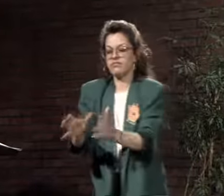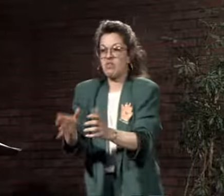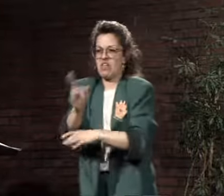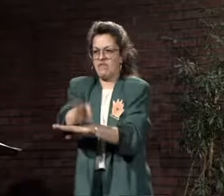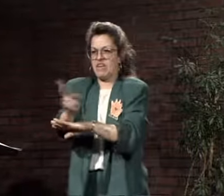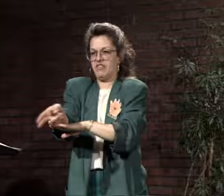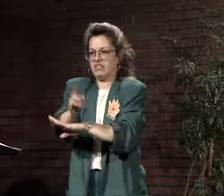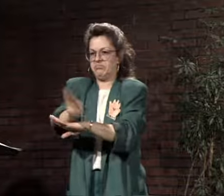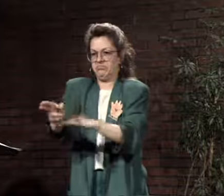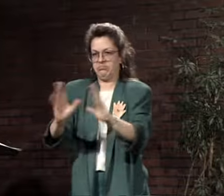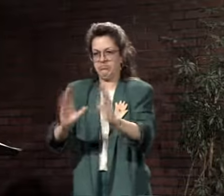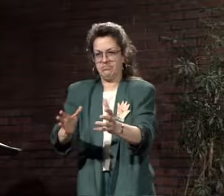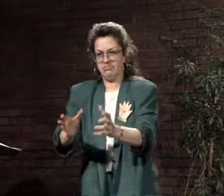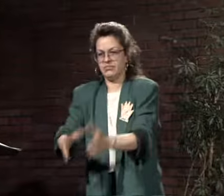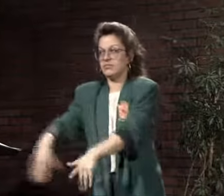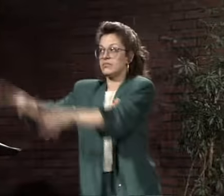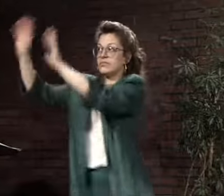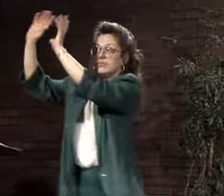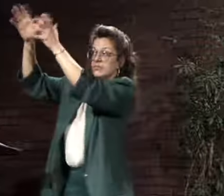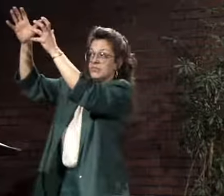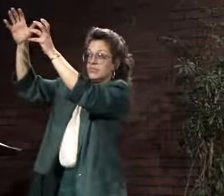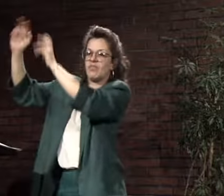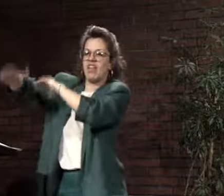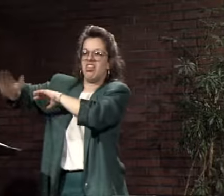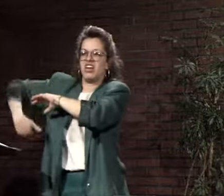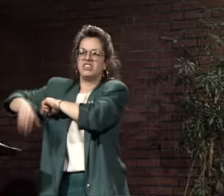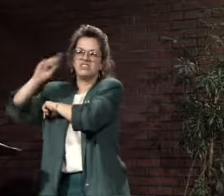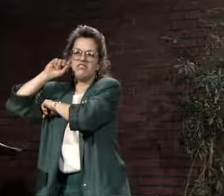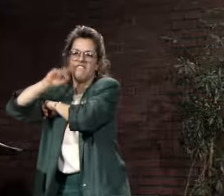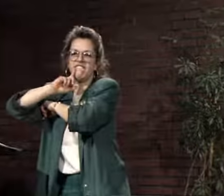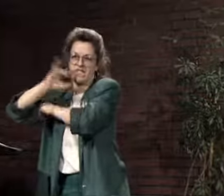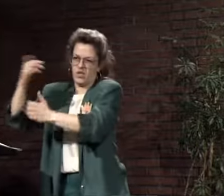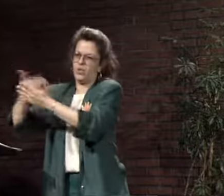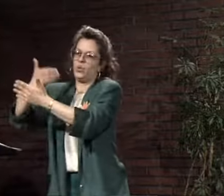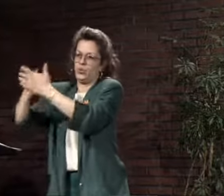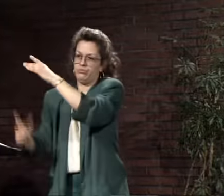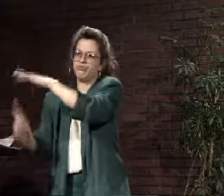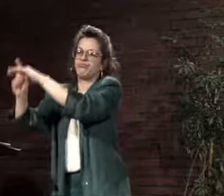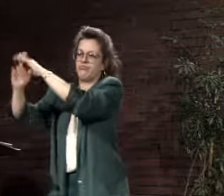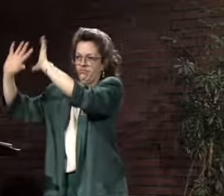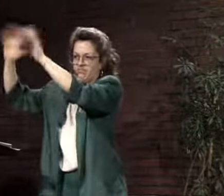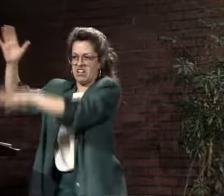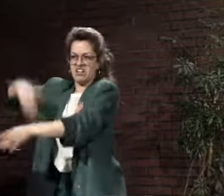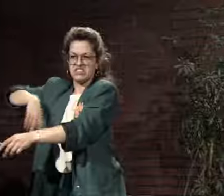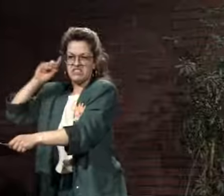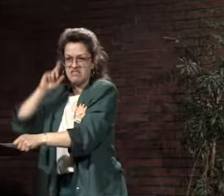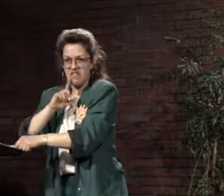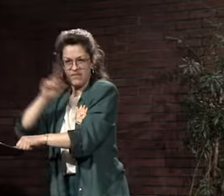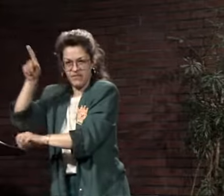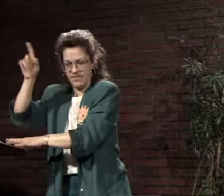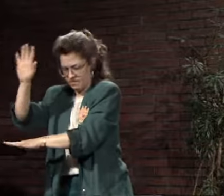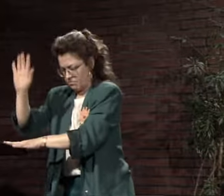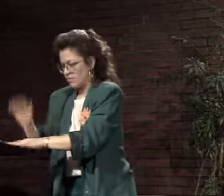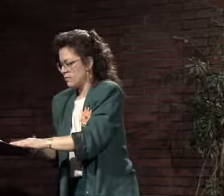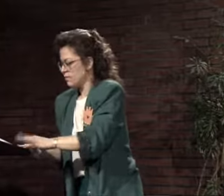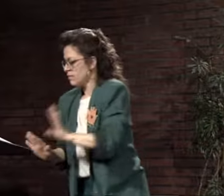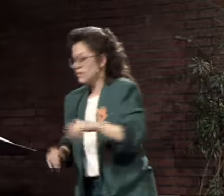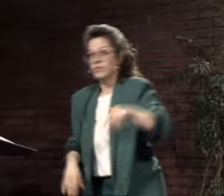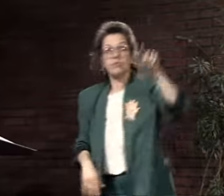group, hard of hearing for the second group, and late deafened, who are recently became deaf for the third